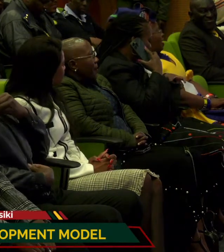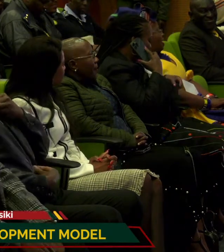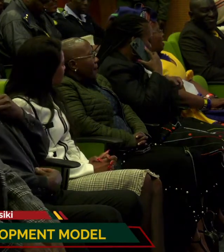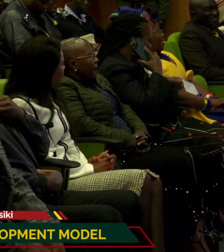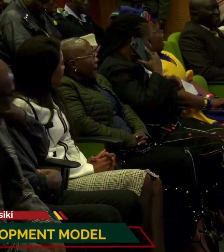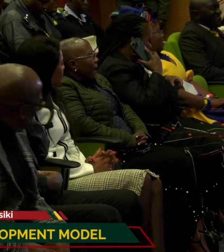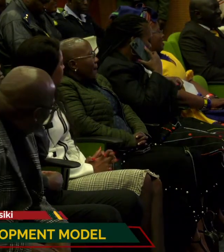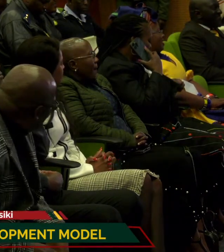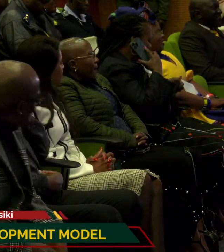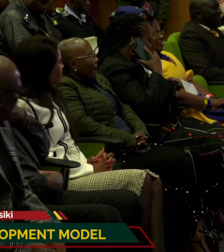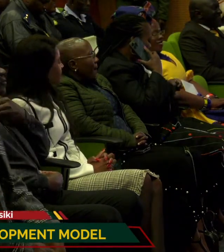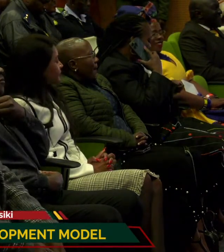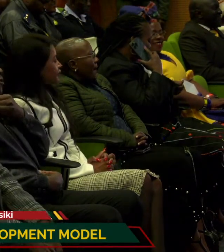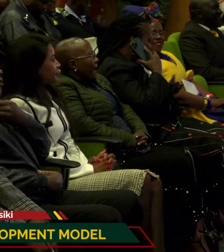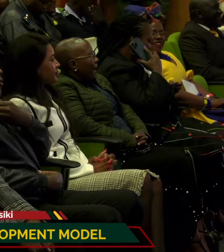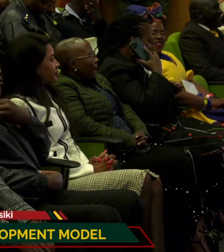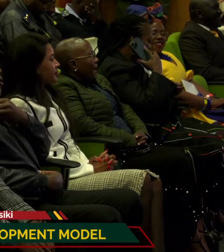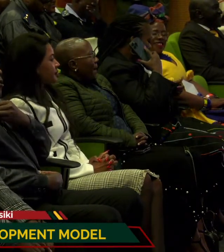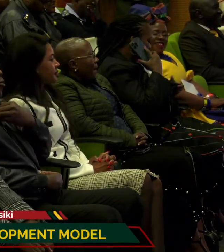Can it?